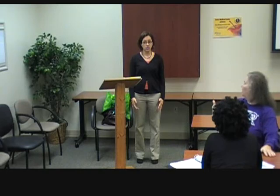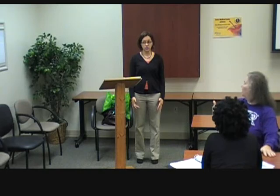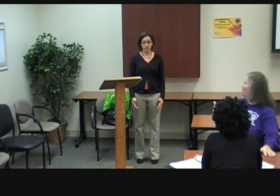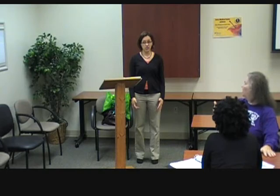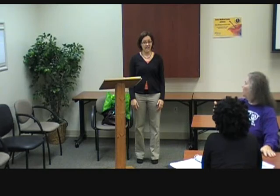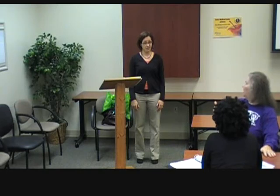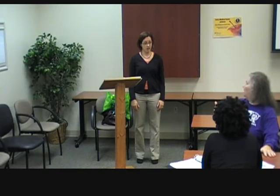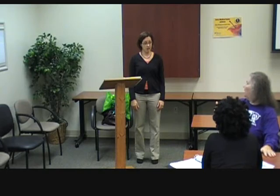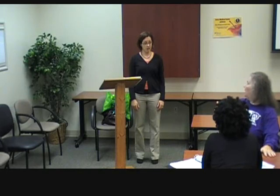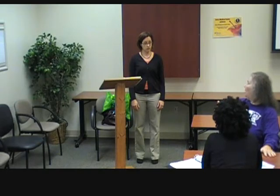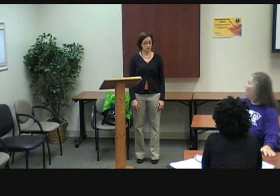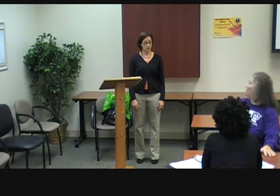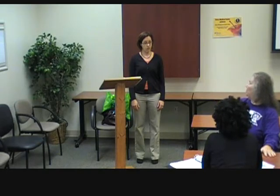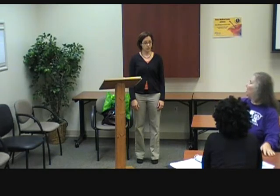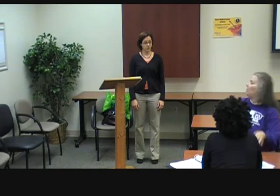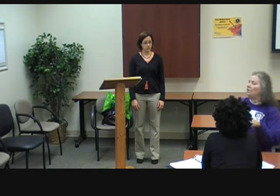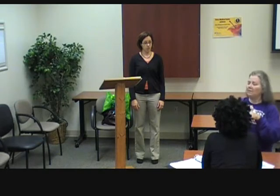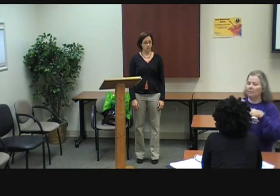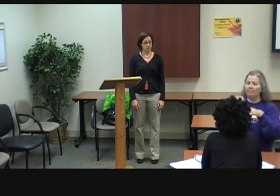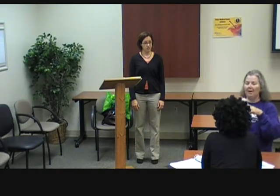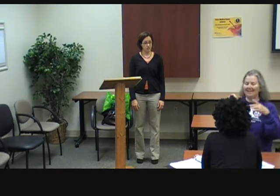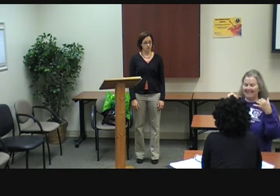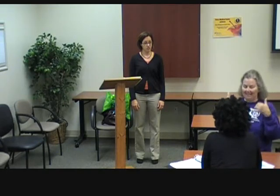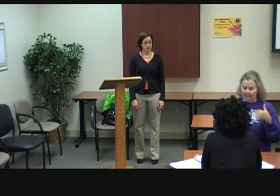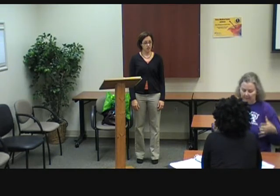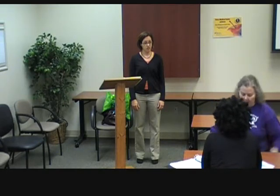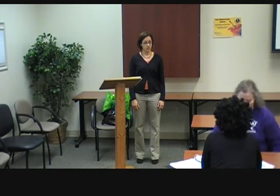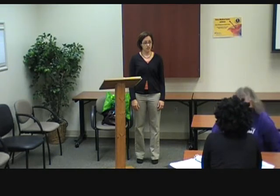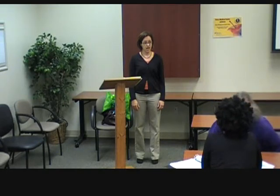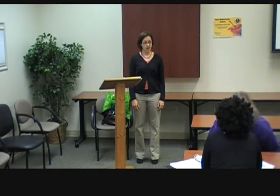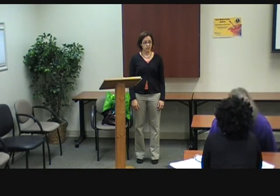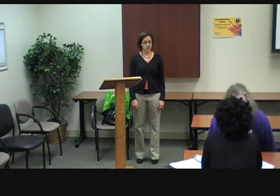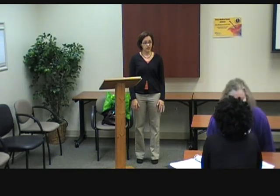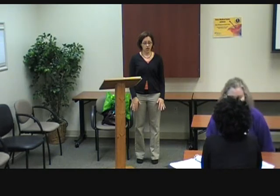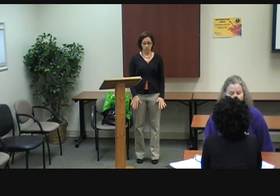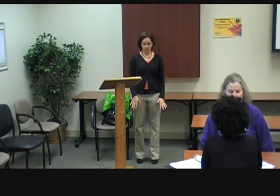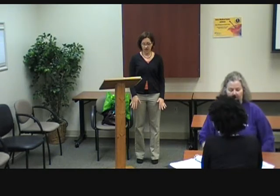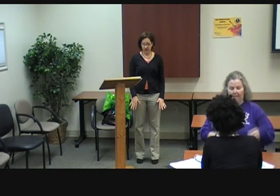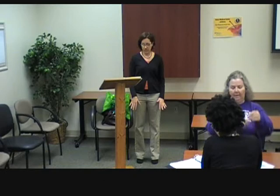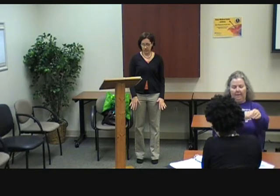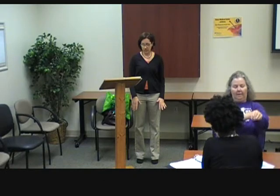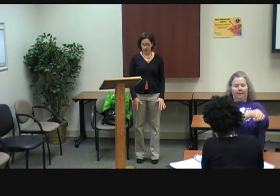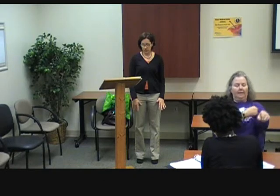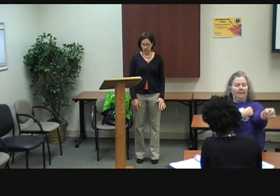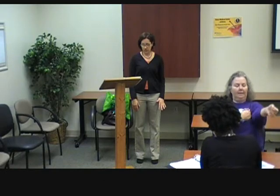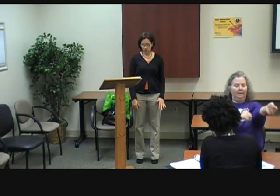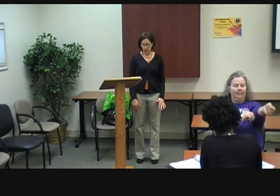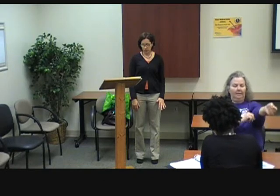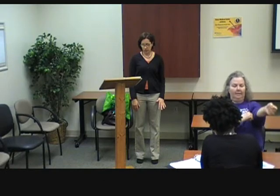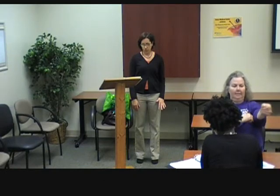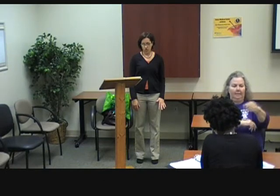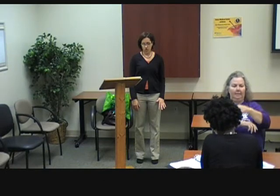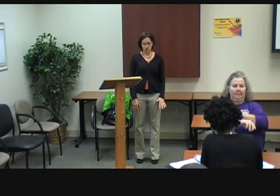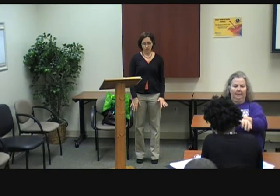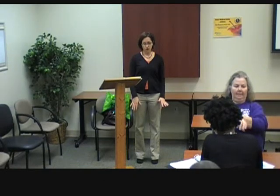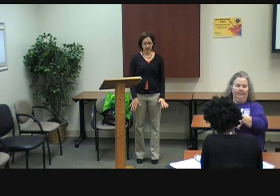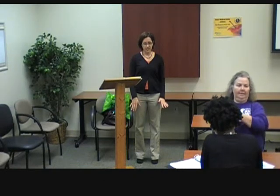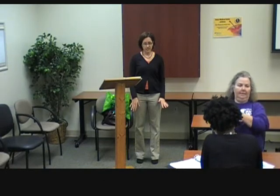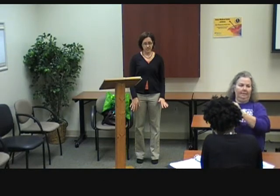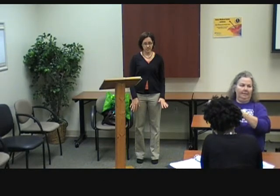them to the class. Oh, so we're practicing now, okay. Yeah, I'm gonna give y'all about 5 minutes. You're gonna practice,